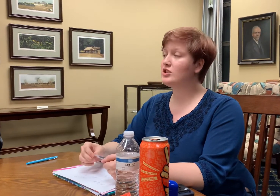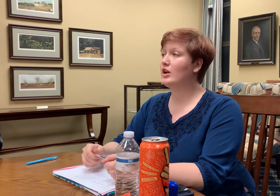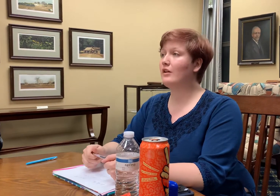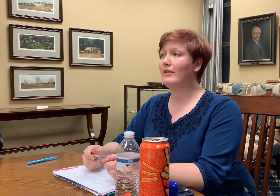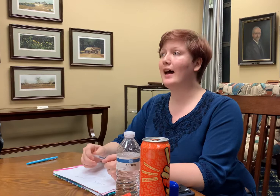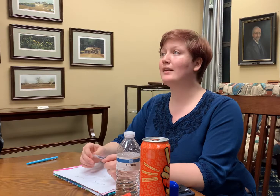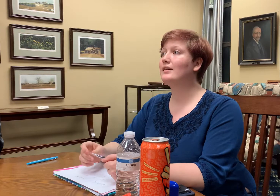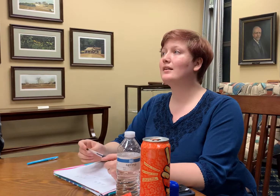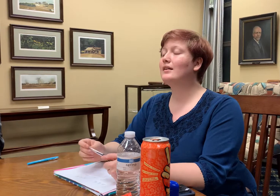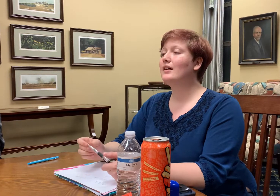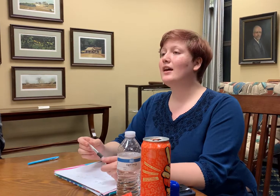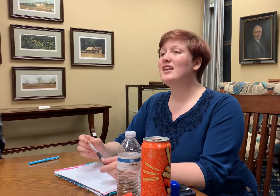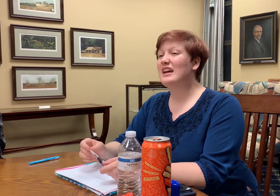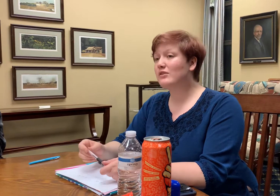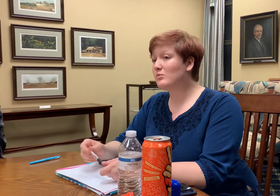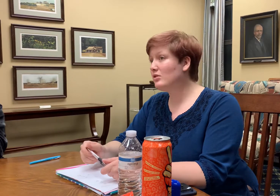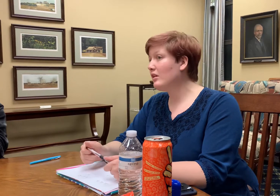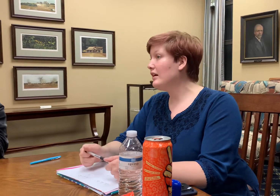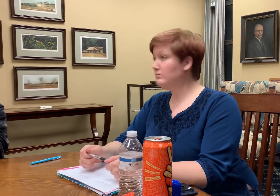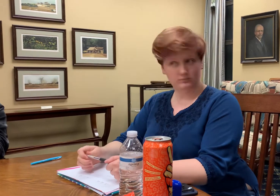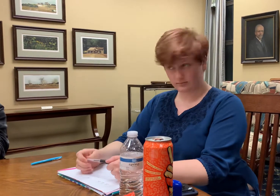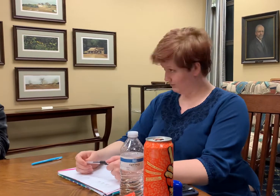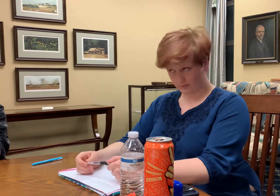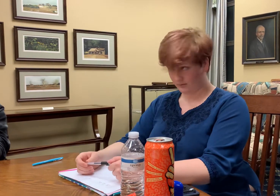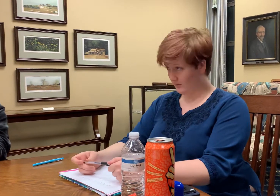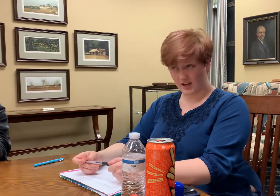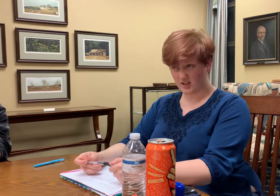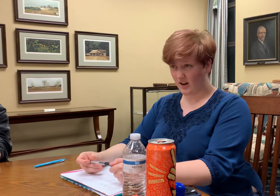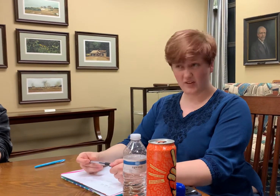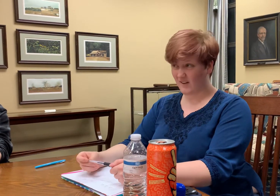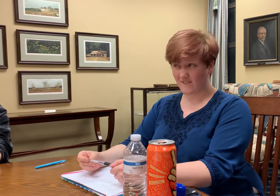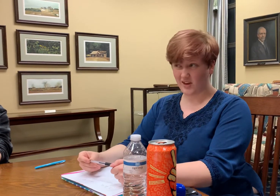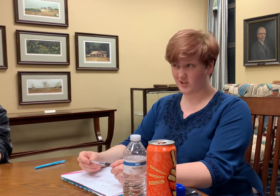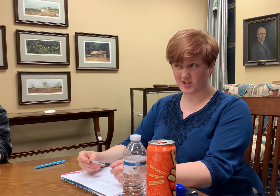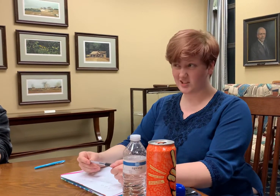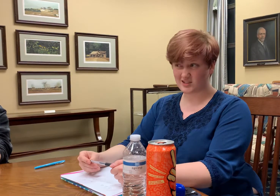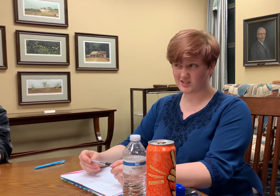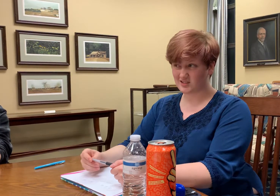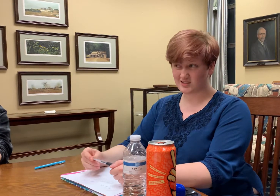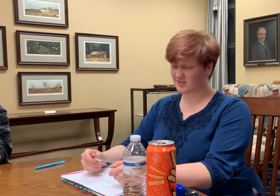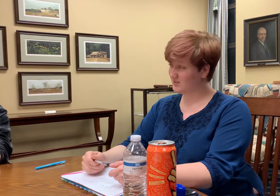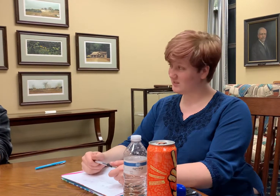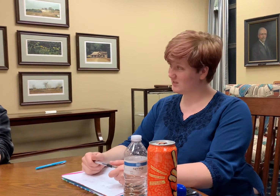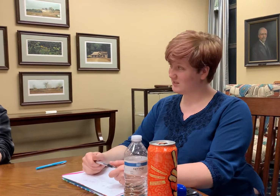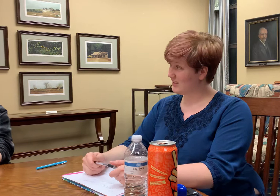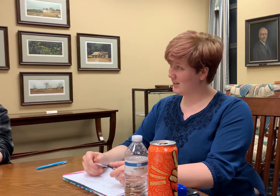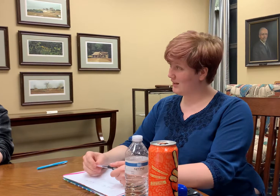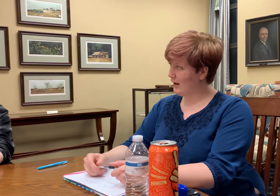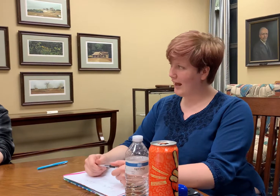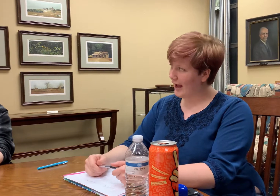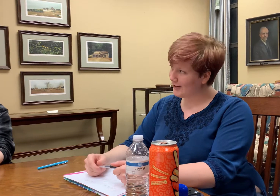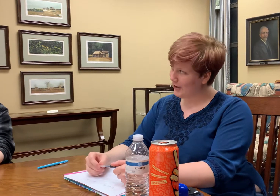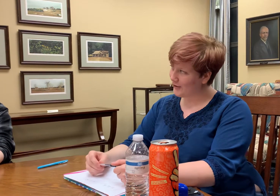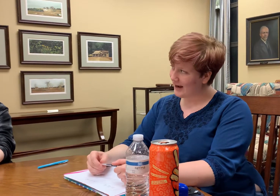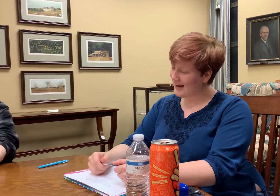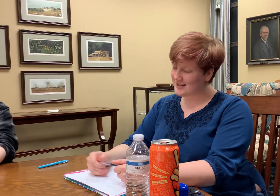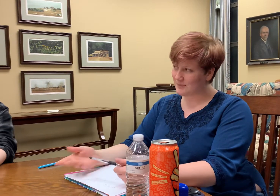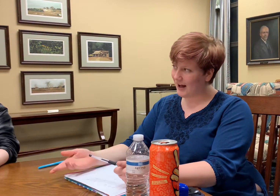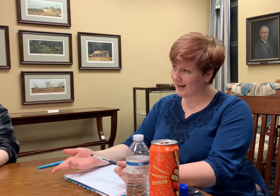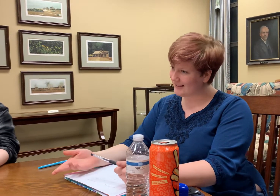all of that. In deaf community, he is not very favored. Really? I wonder why. Yeah, I know, right? It's a